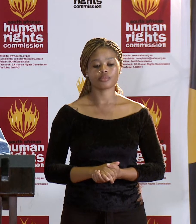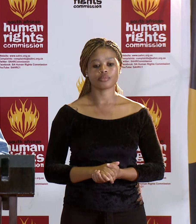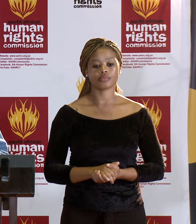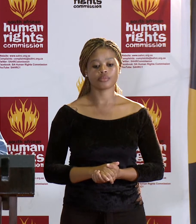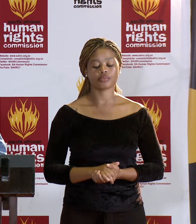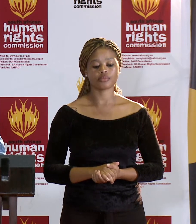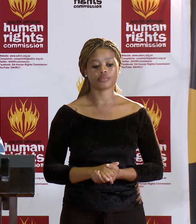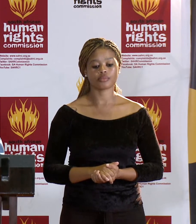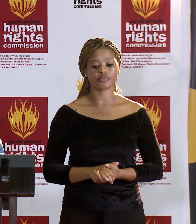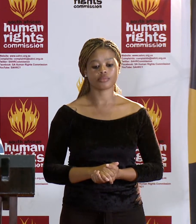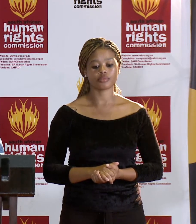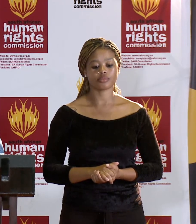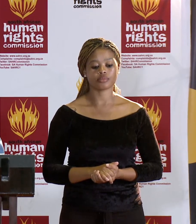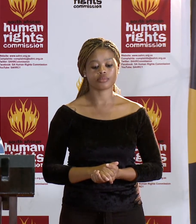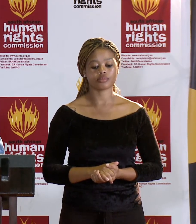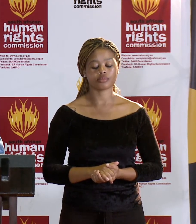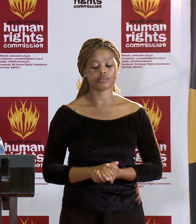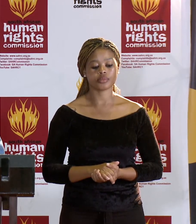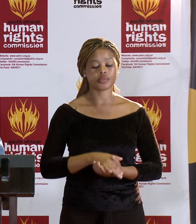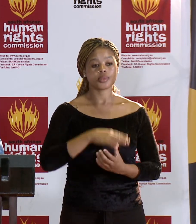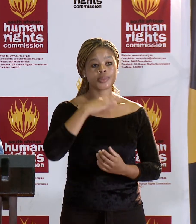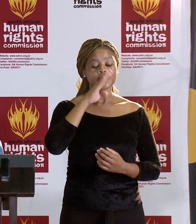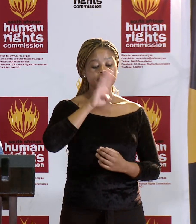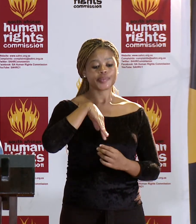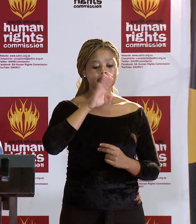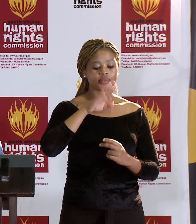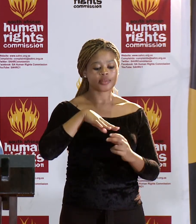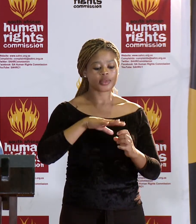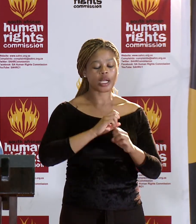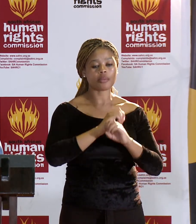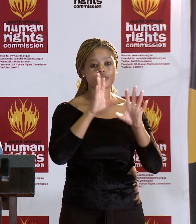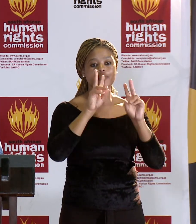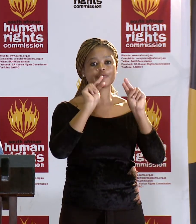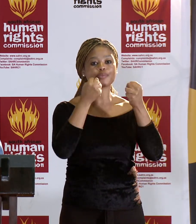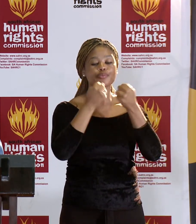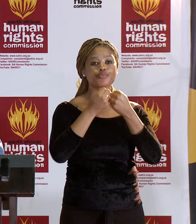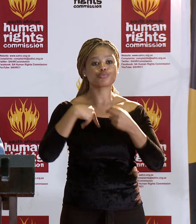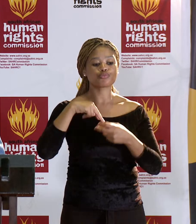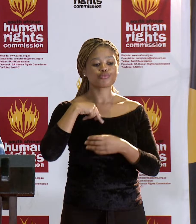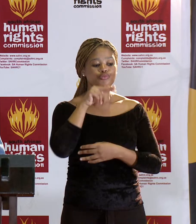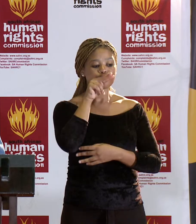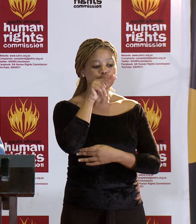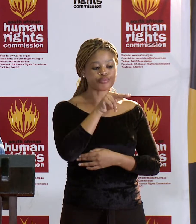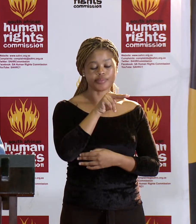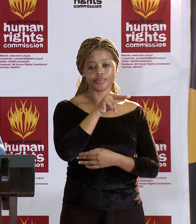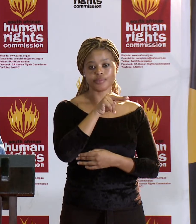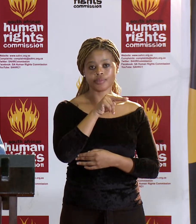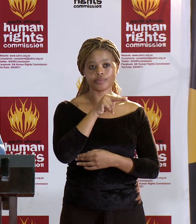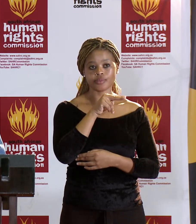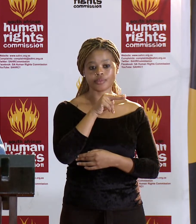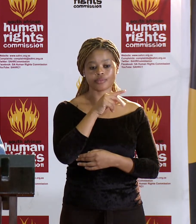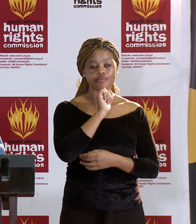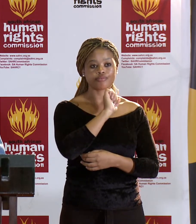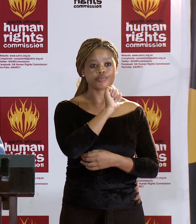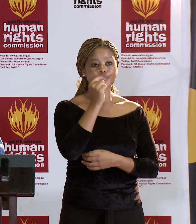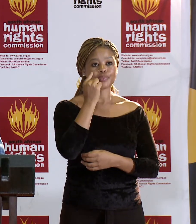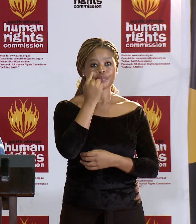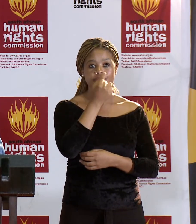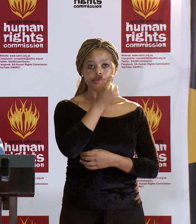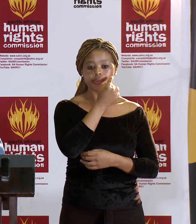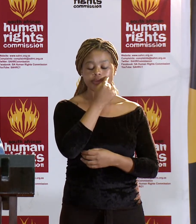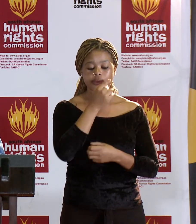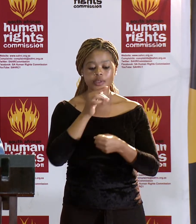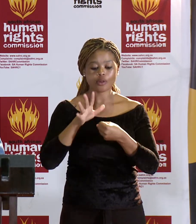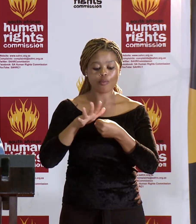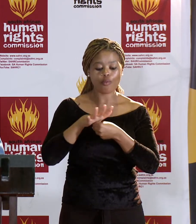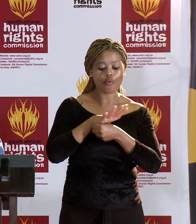It is a painting of a great nation and peoples, and when you look at it, your eyes fill